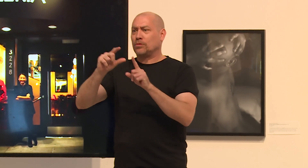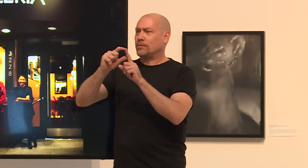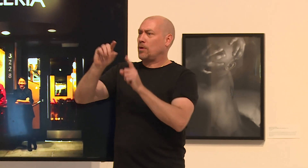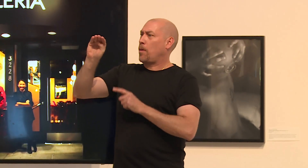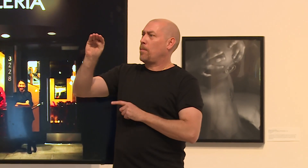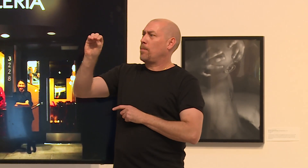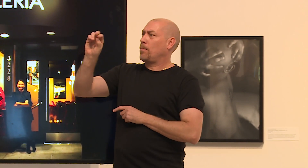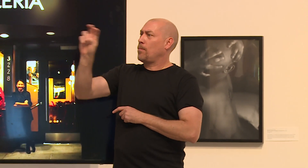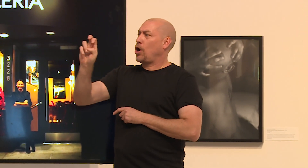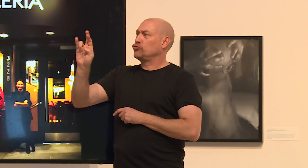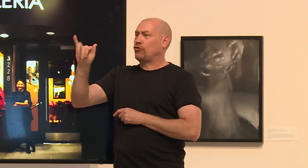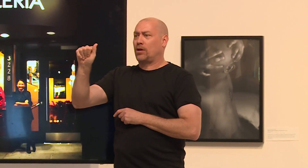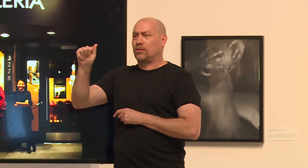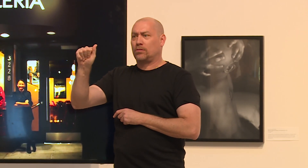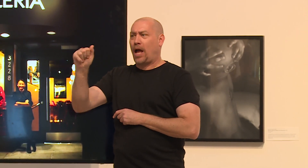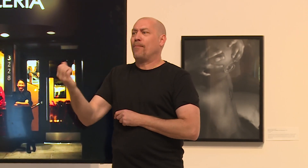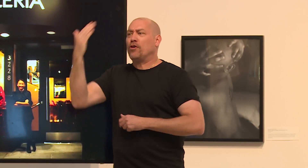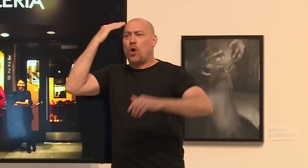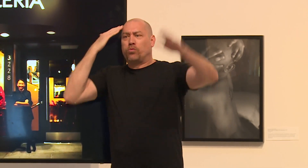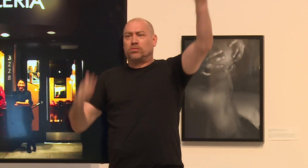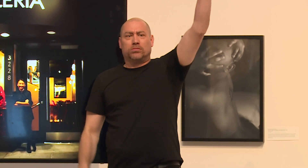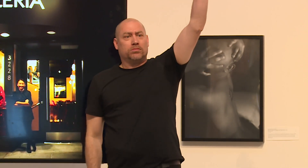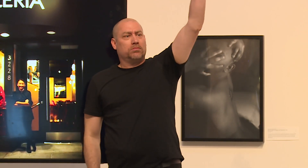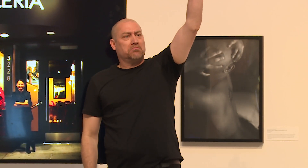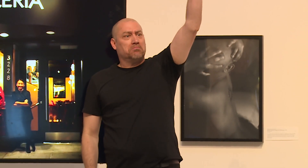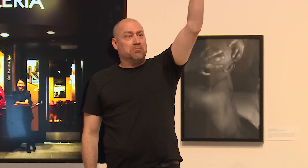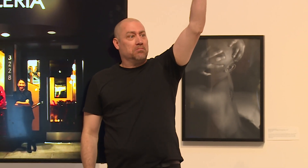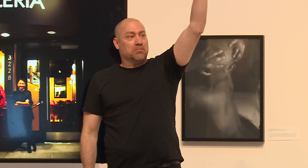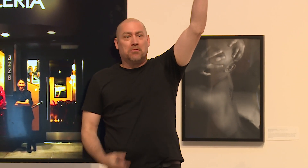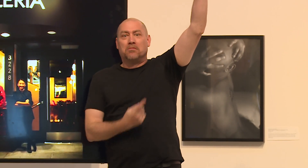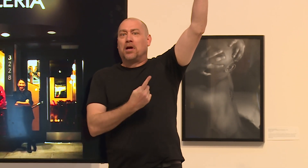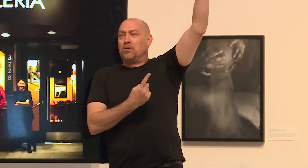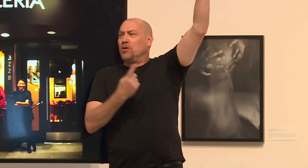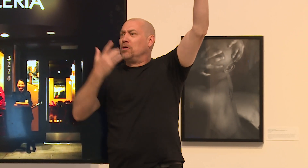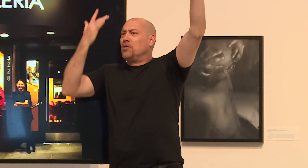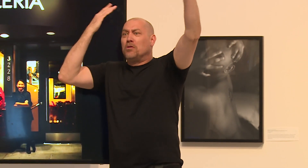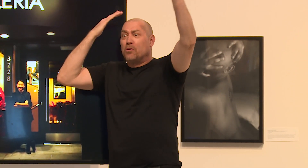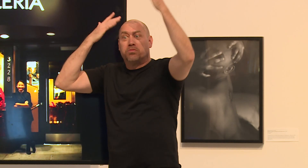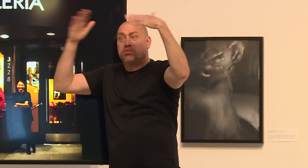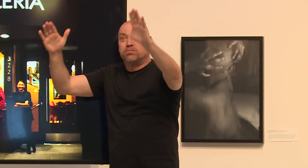Now, why do you think we chose this name, Masseria?